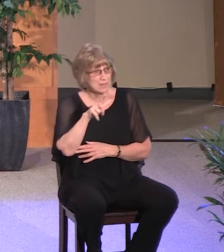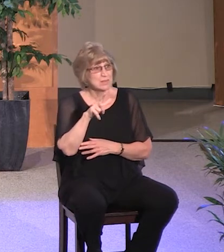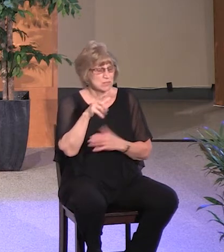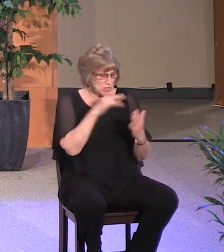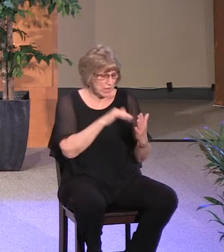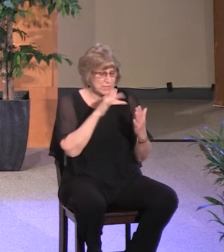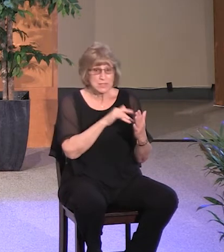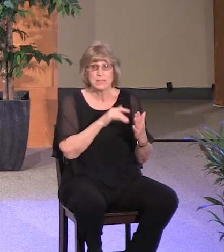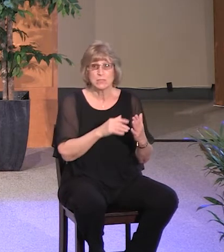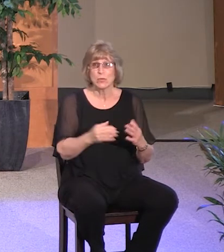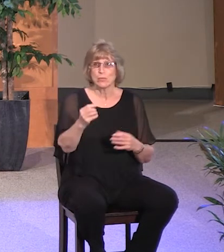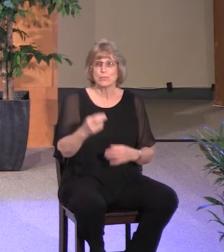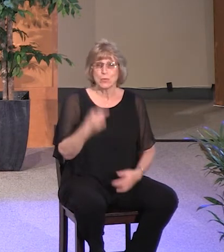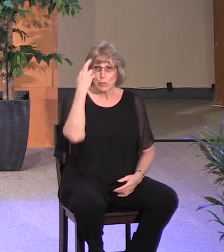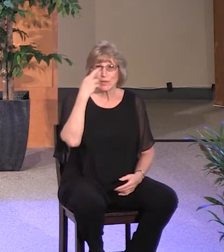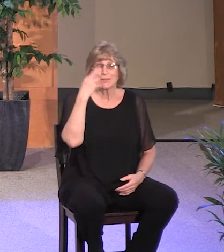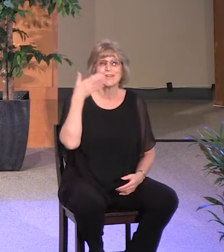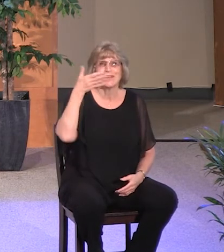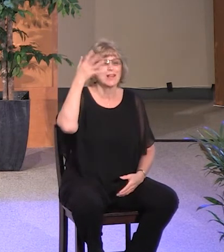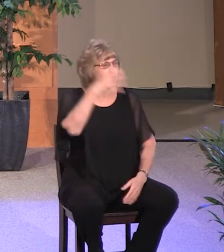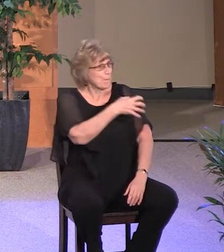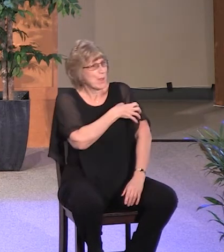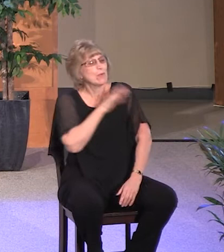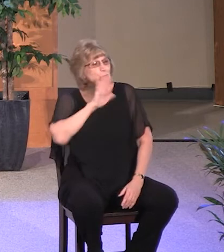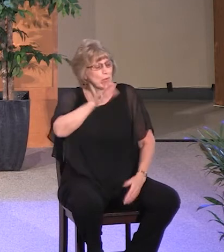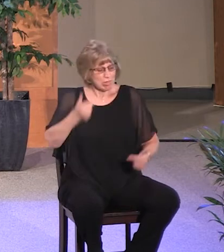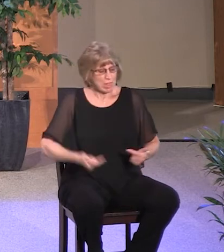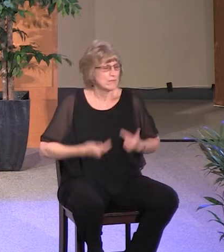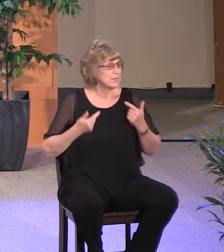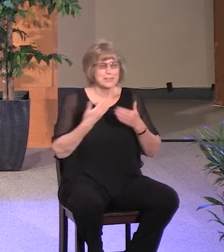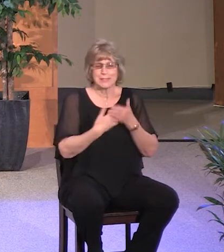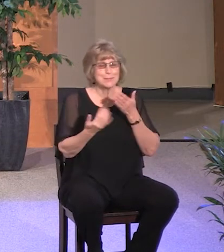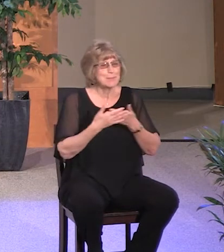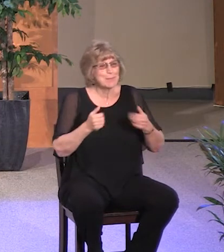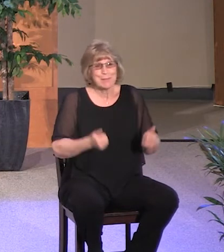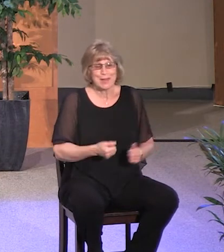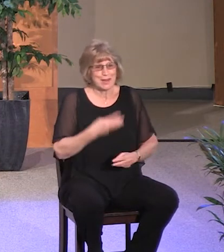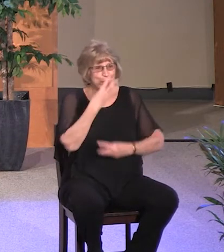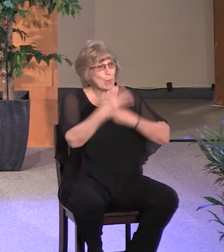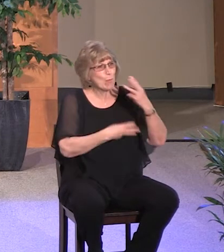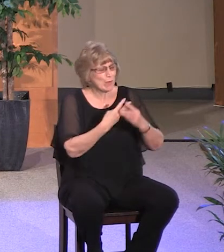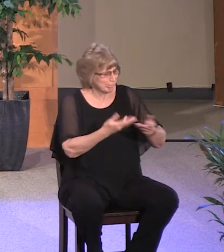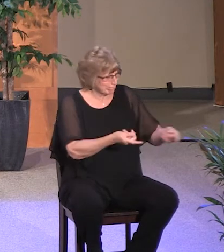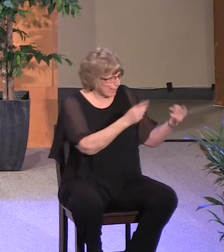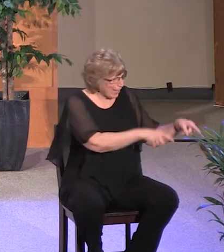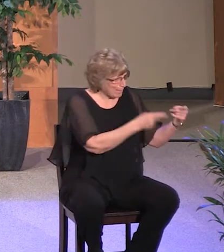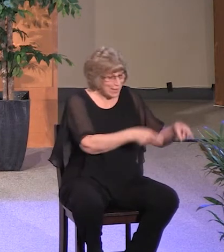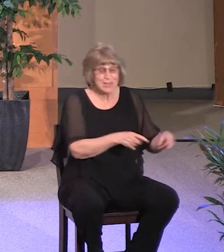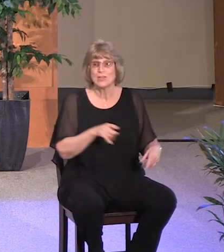as a presence and a power in your life, when no matter what happens in the outer world, the real of you is